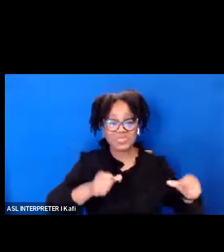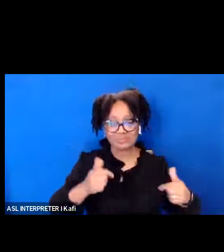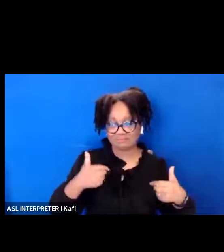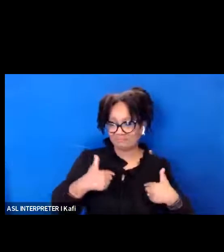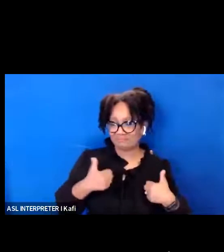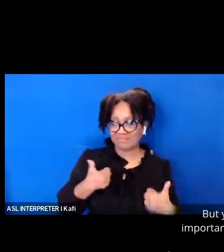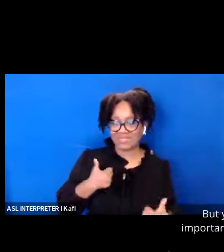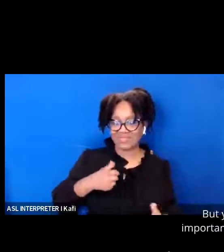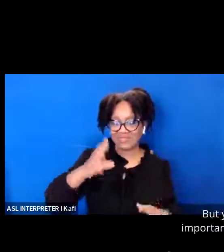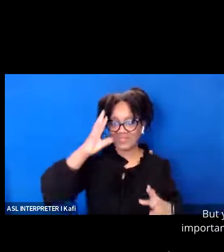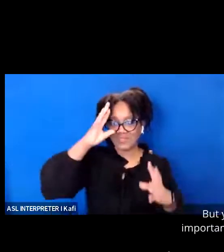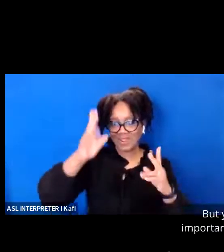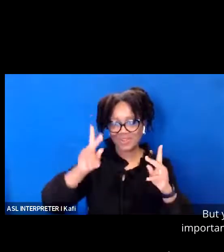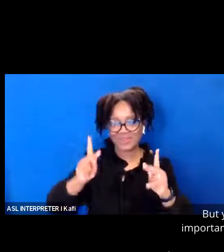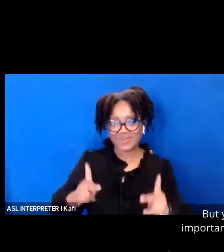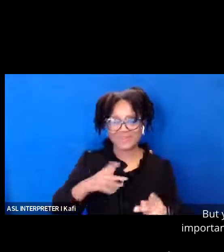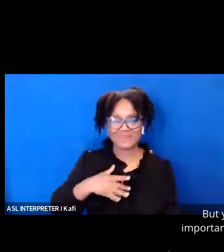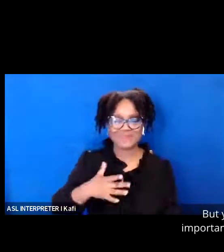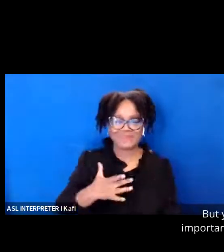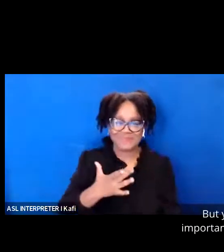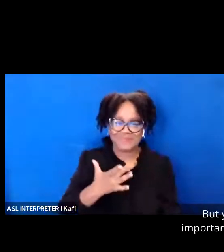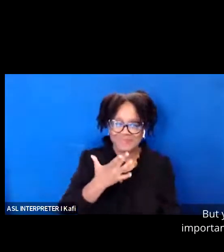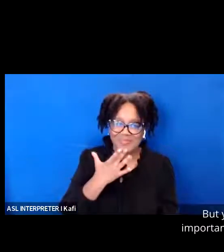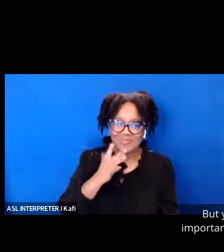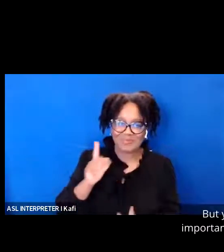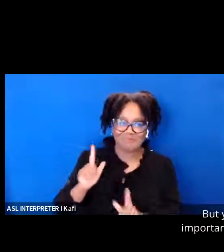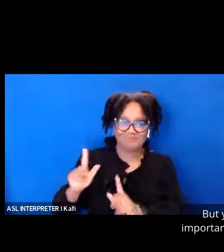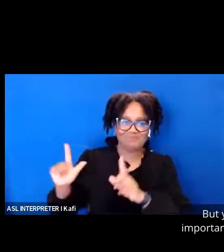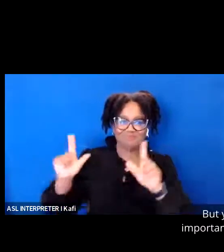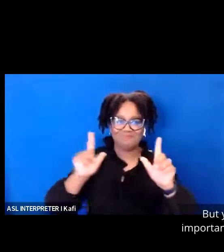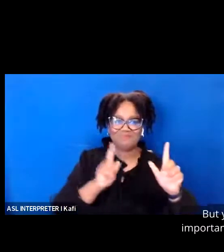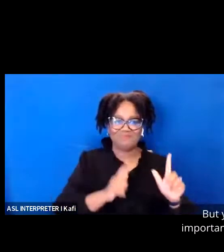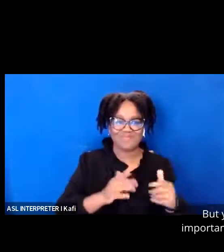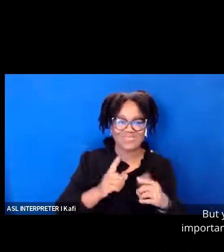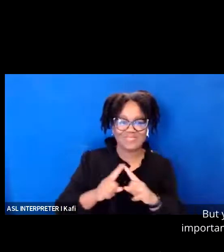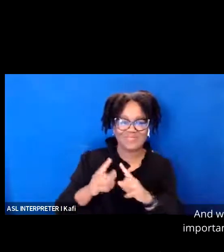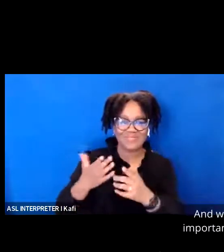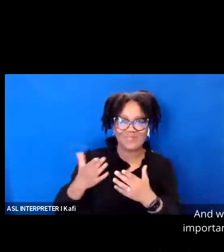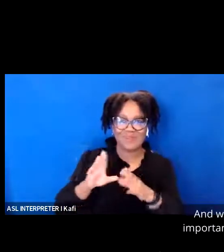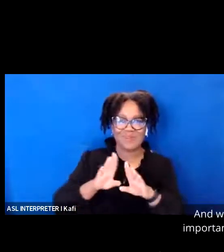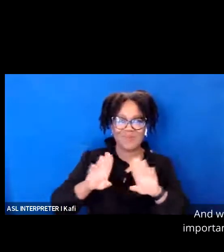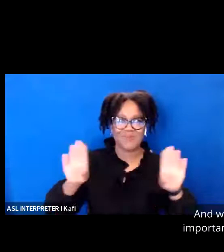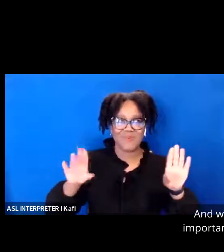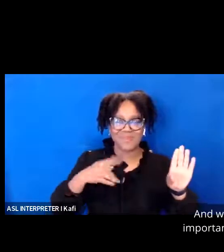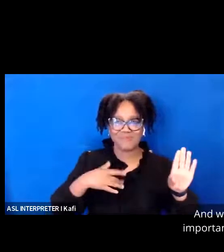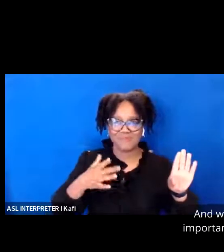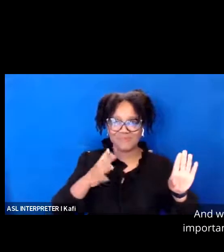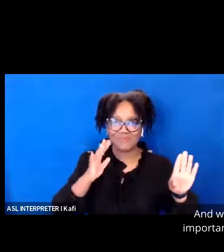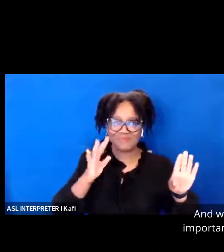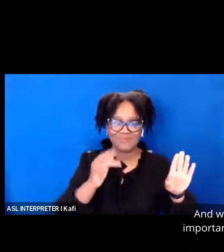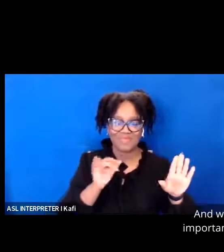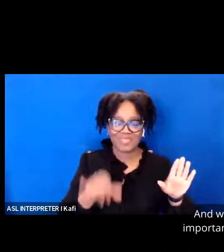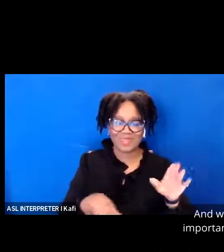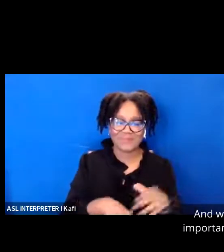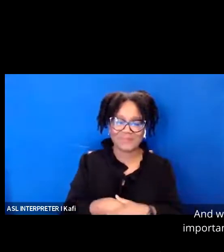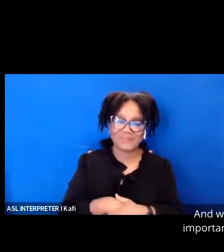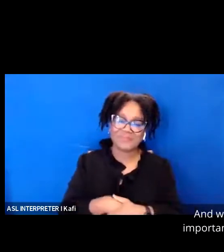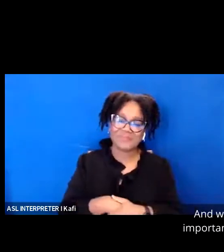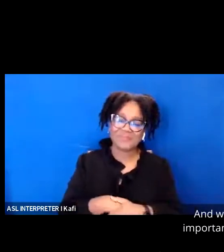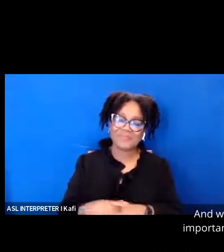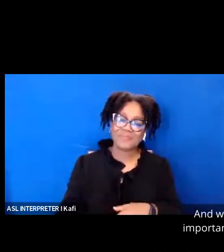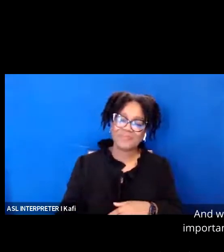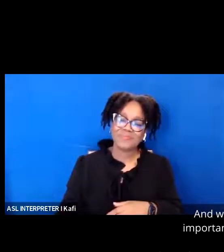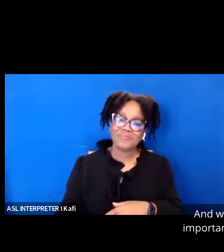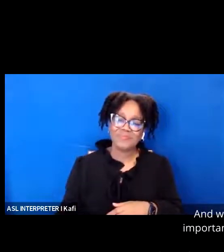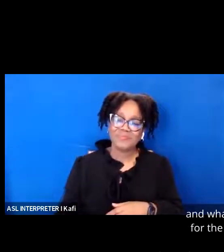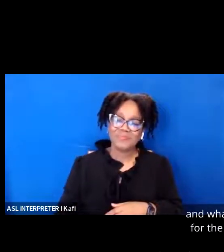um but yes getting into the importance of this confirmation and when i when i think about the importance of this